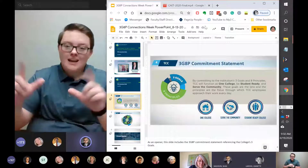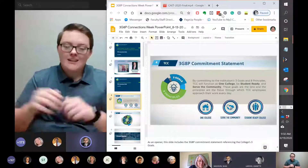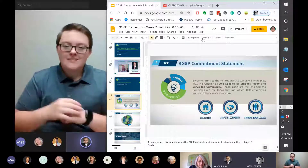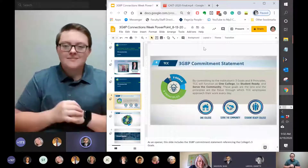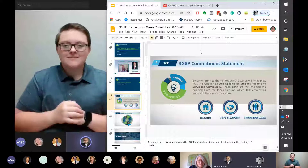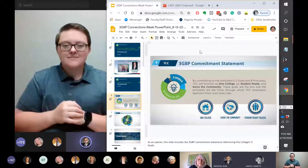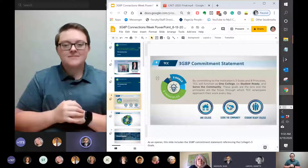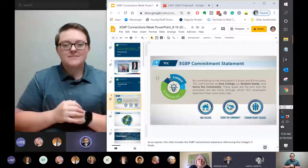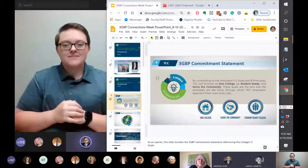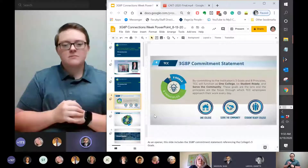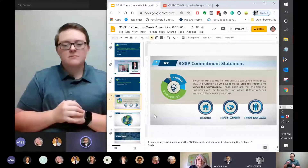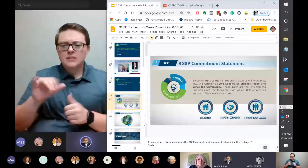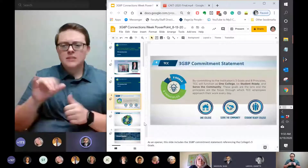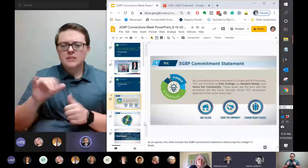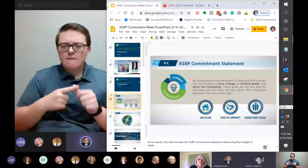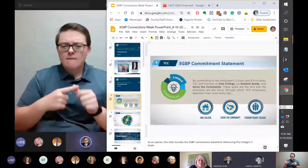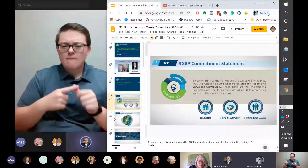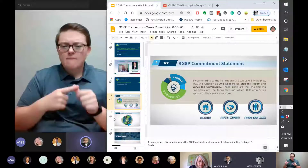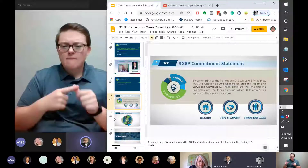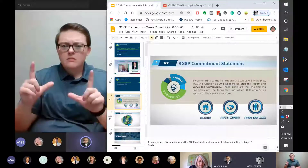that the first slide? Okay.